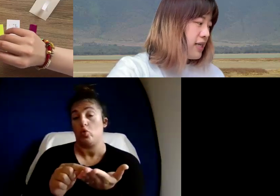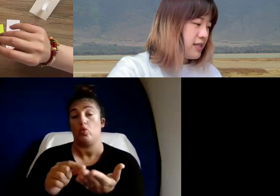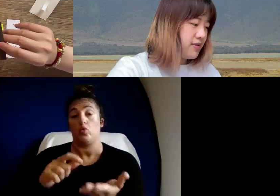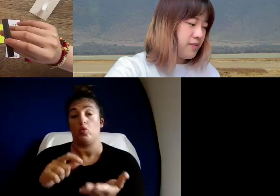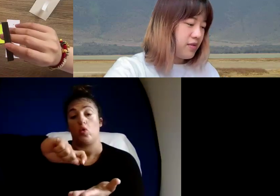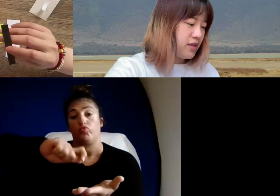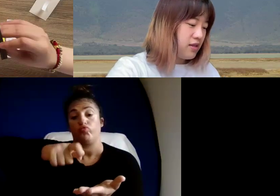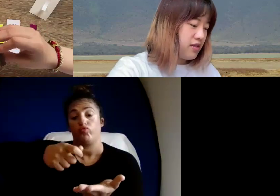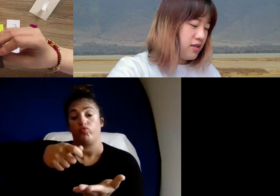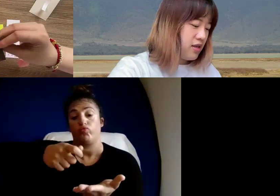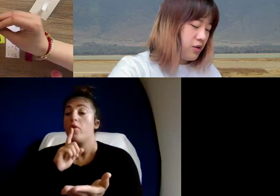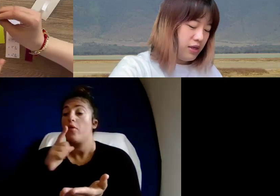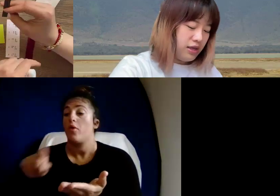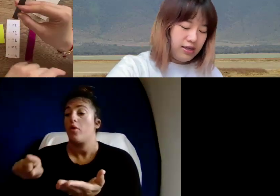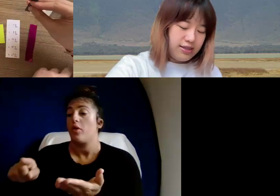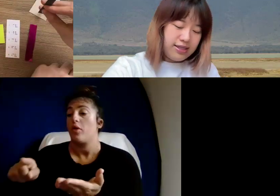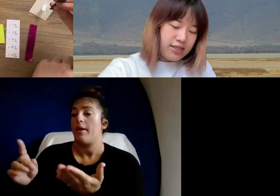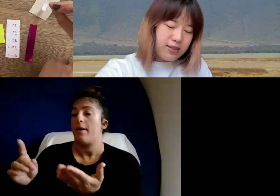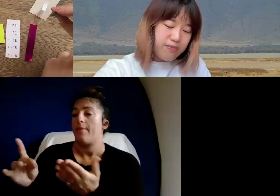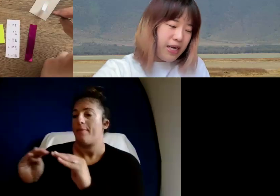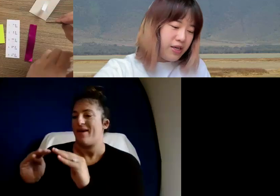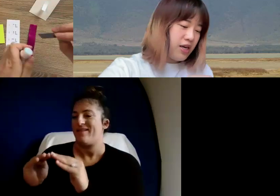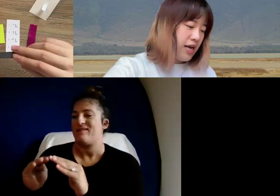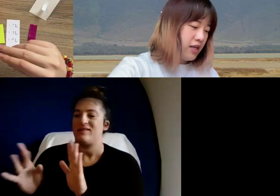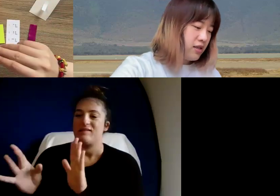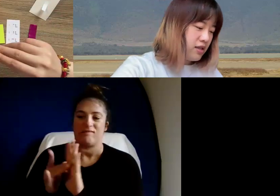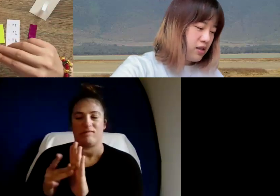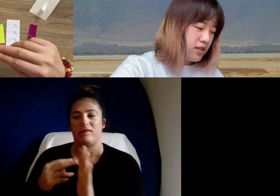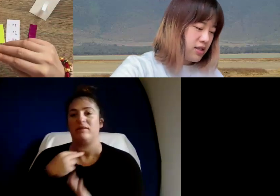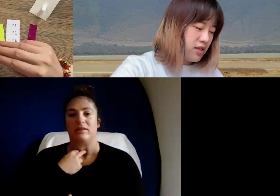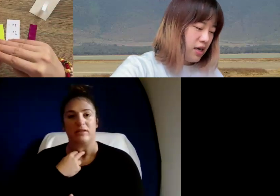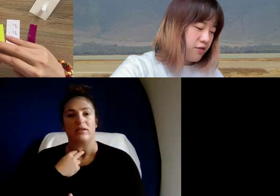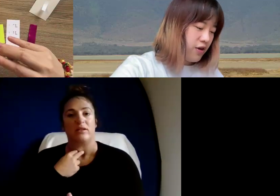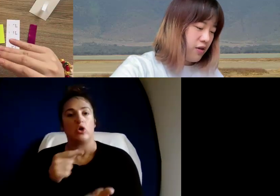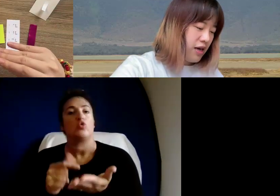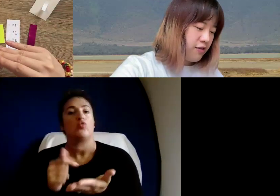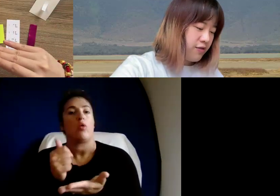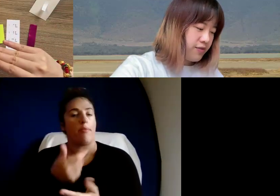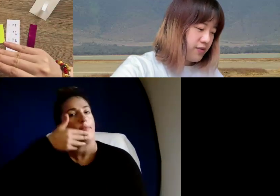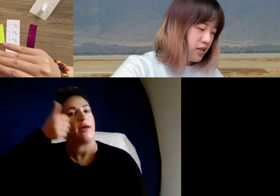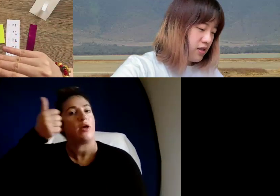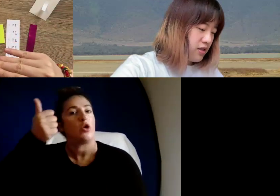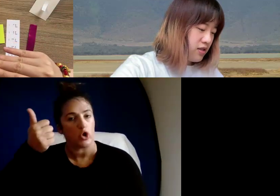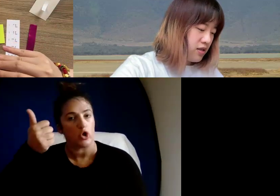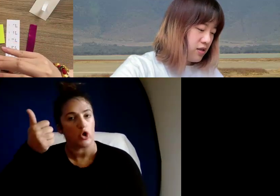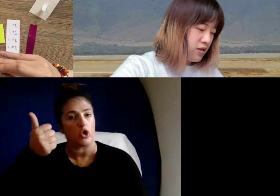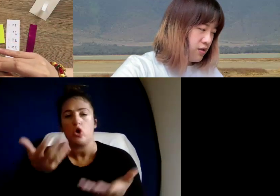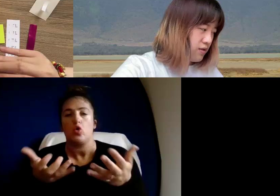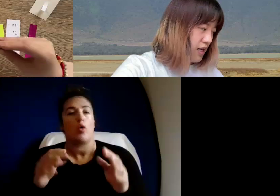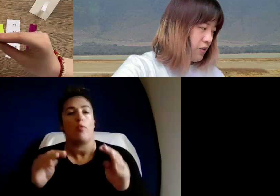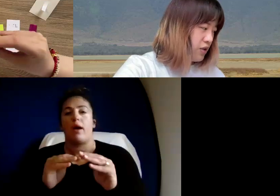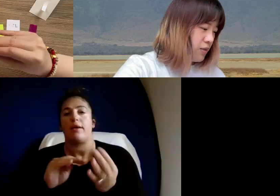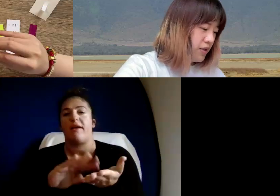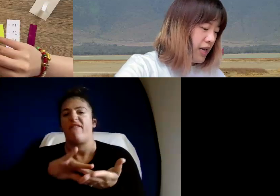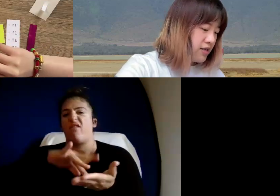the magnet so it sticks better and does not fall off.